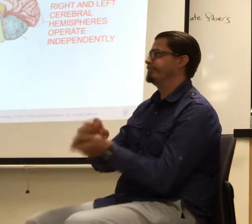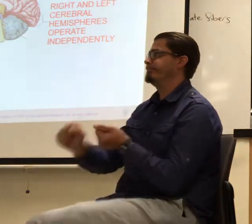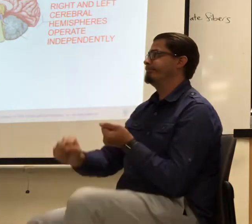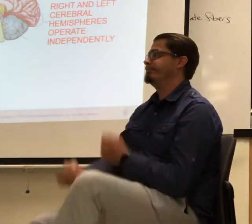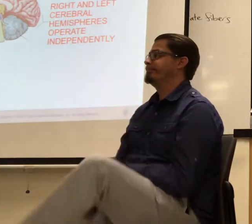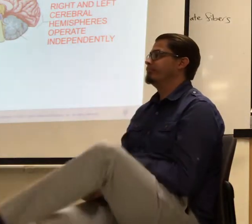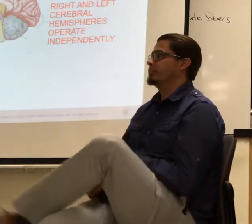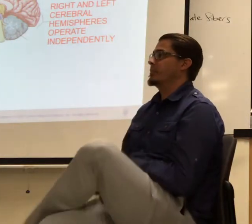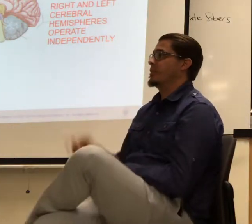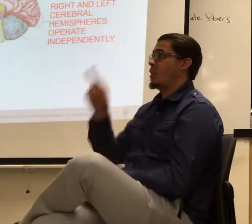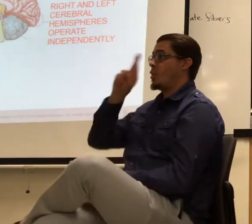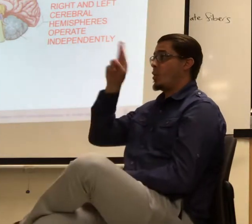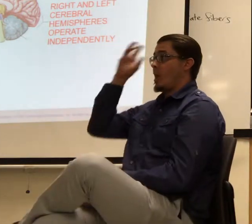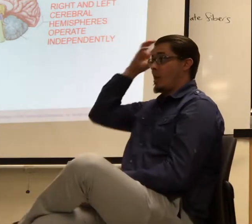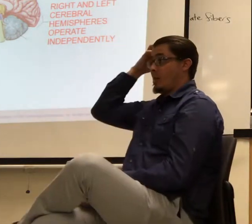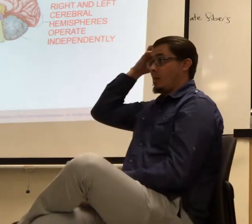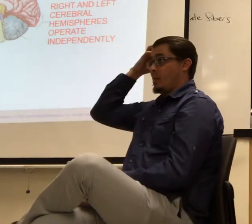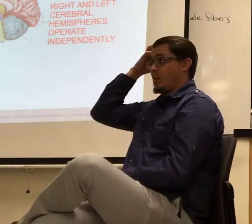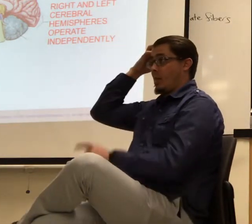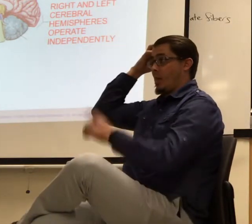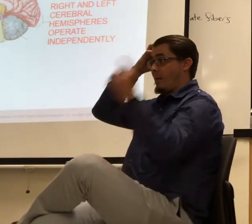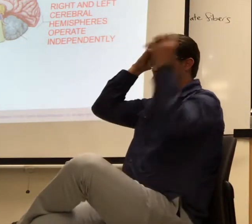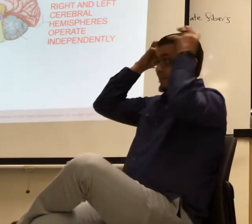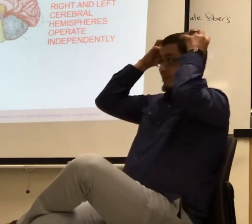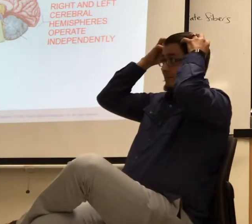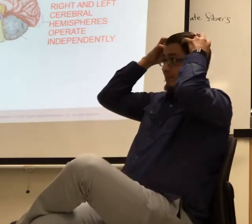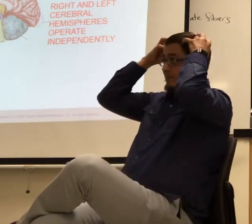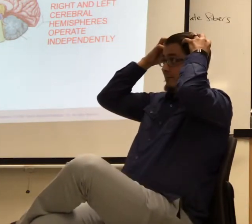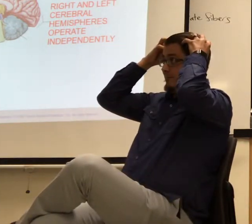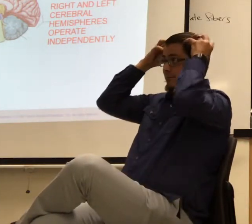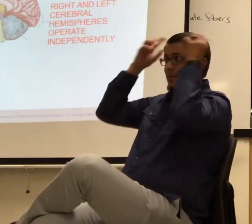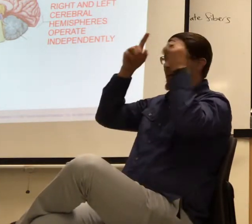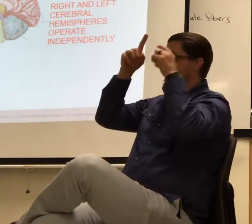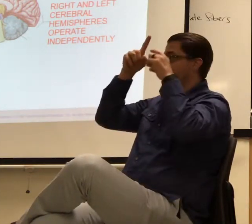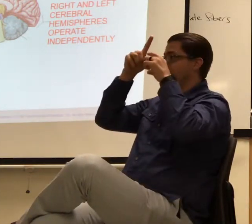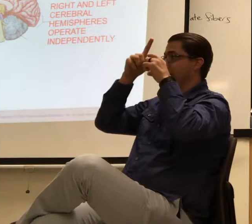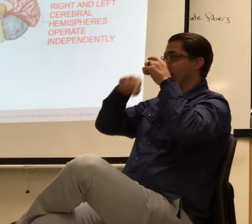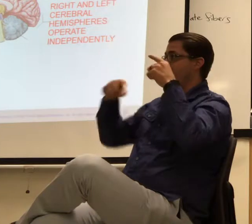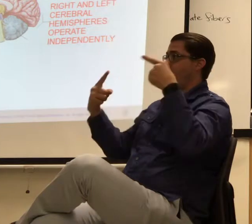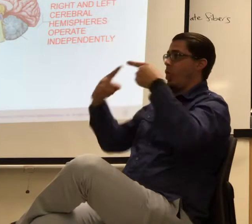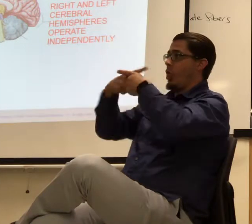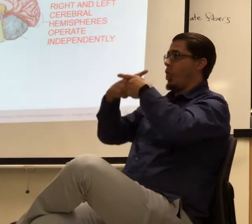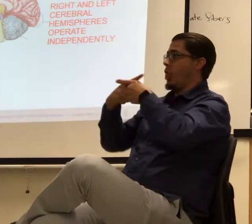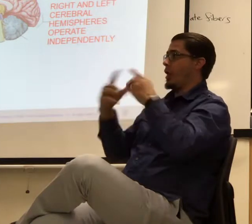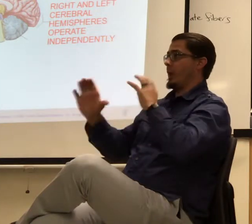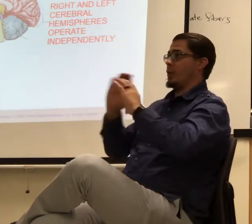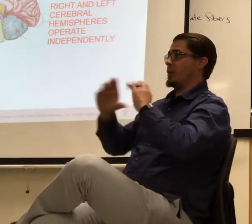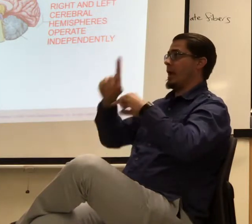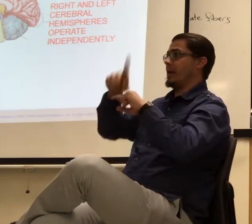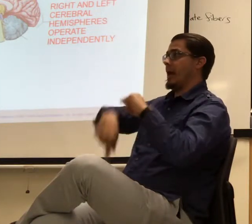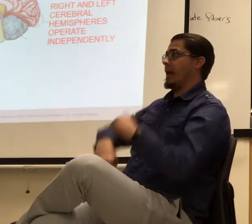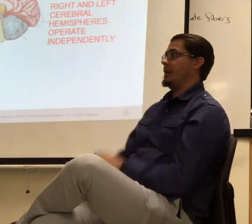So the right brain and the left brain cannot communicate.